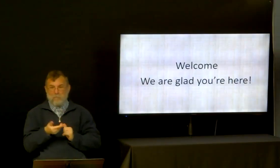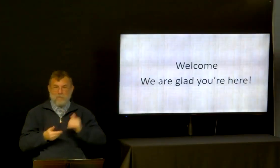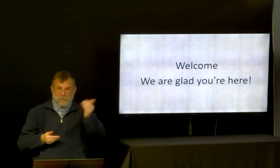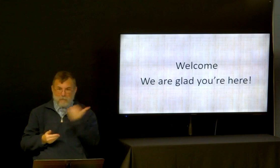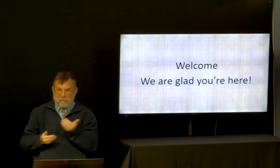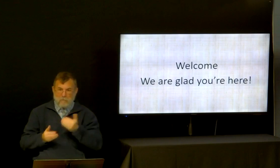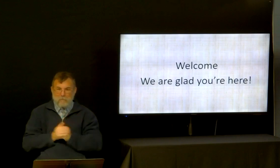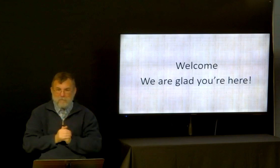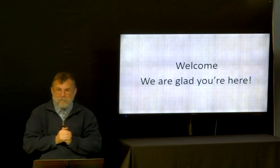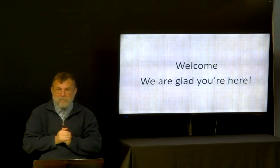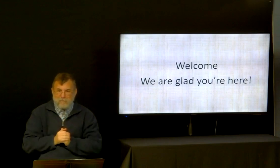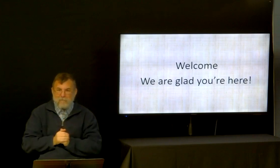And you're all welcome.